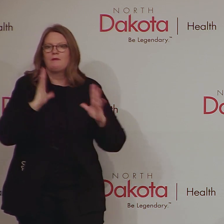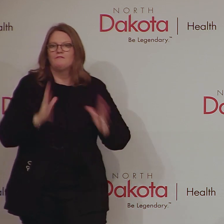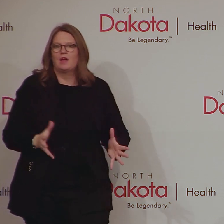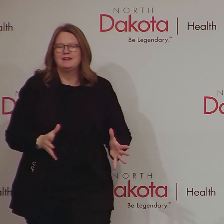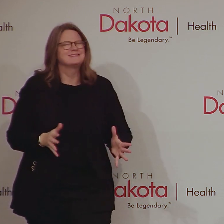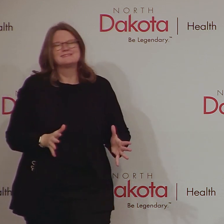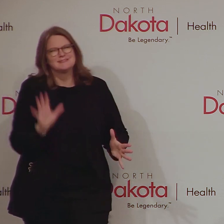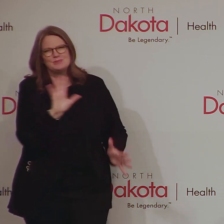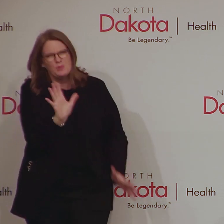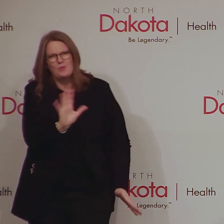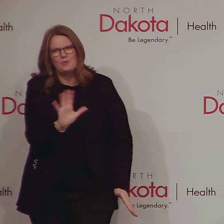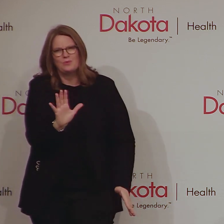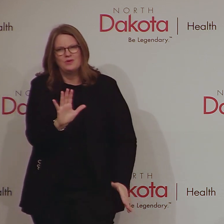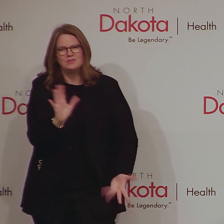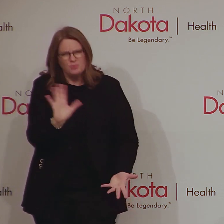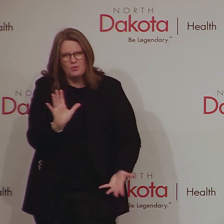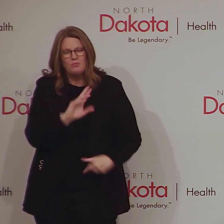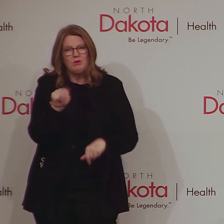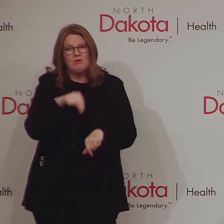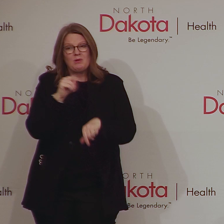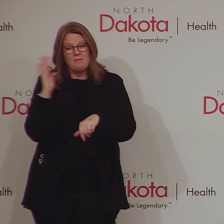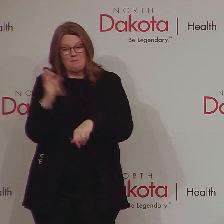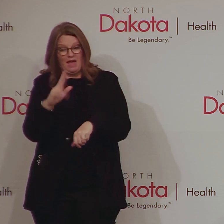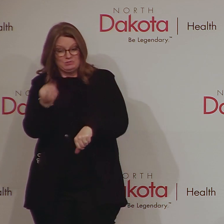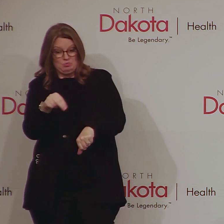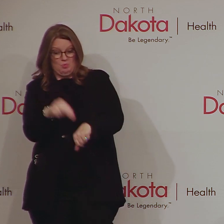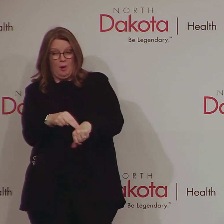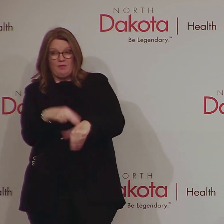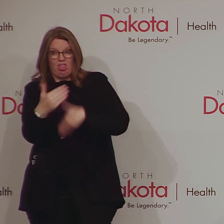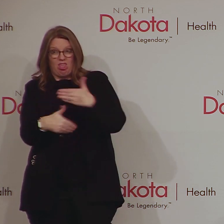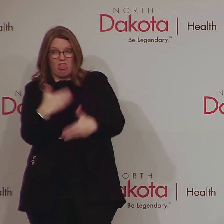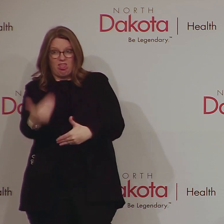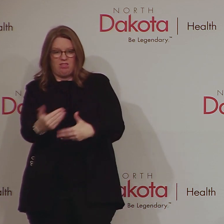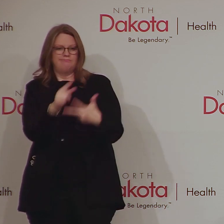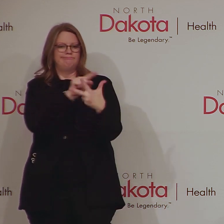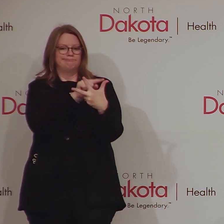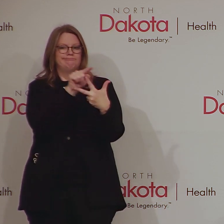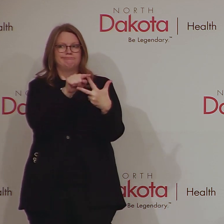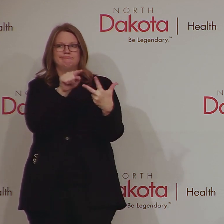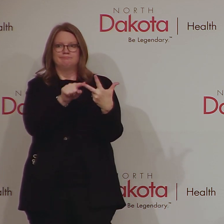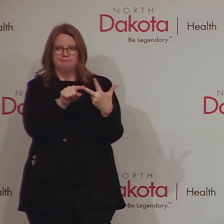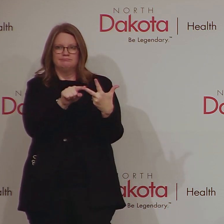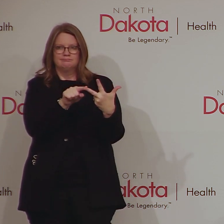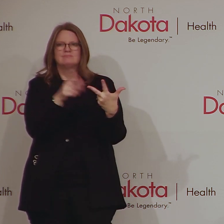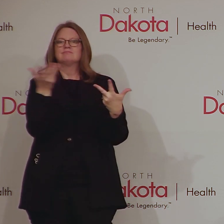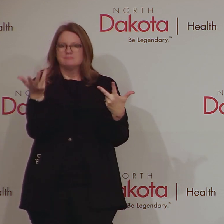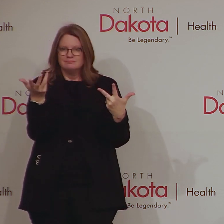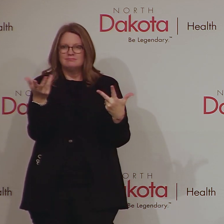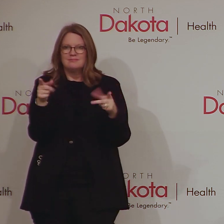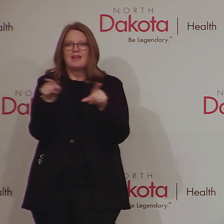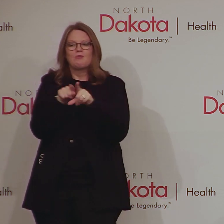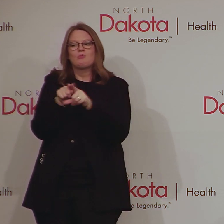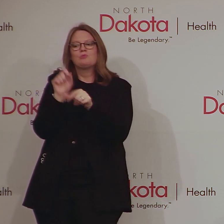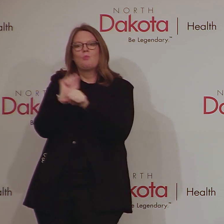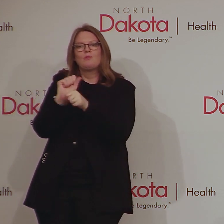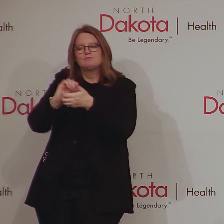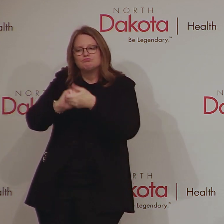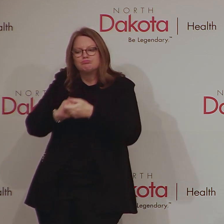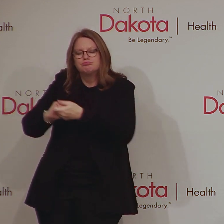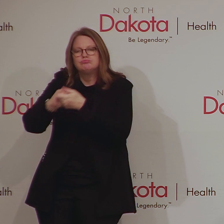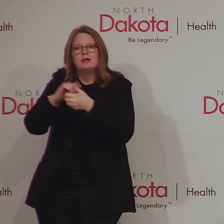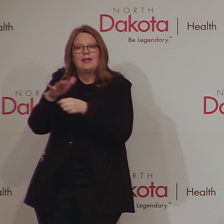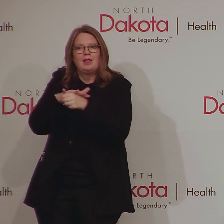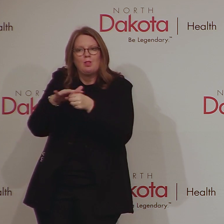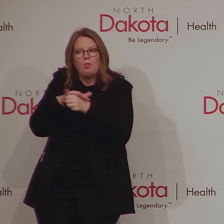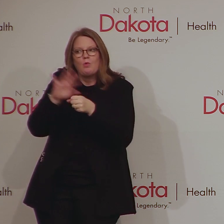we execute against the three strategies that we have, and we continue to do that in collaboration with local and local